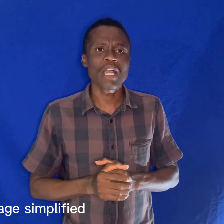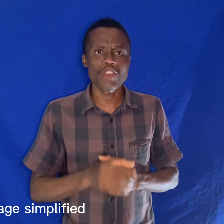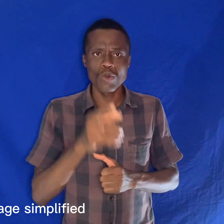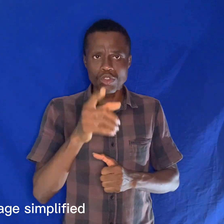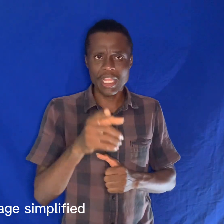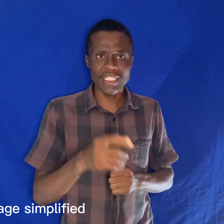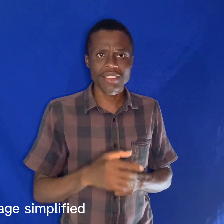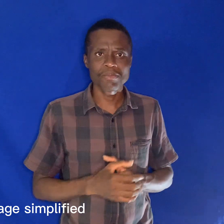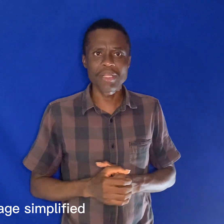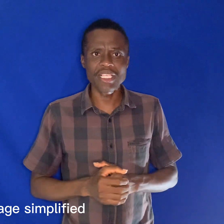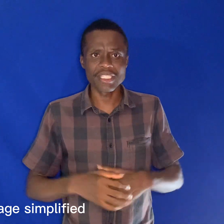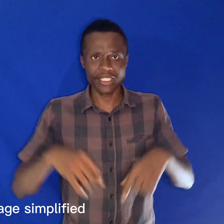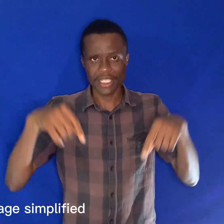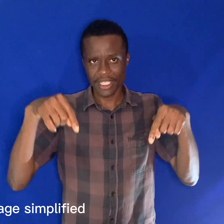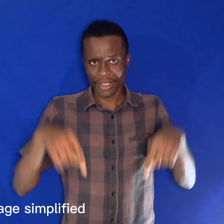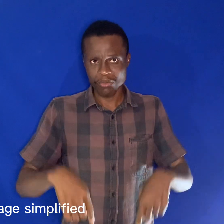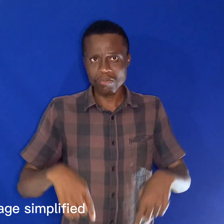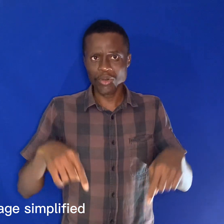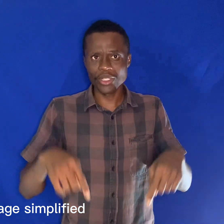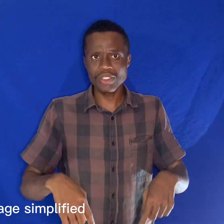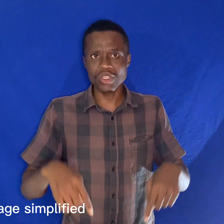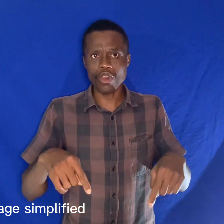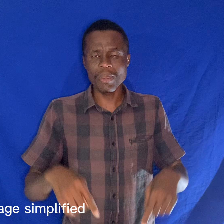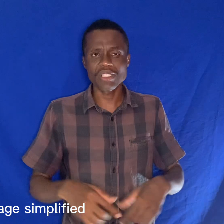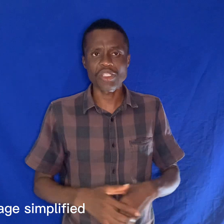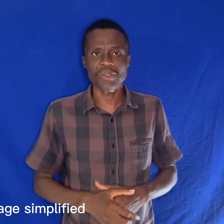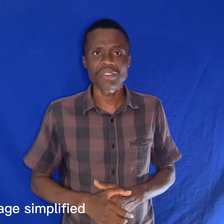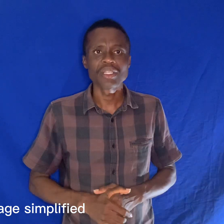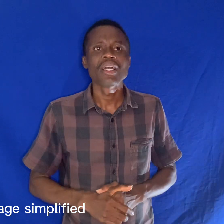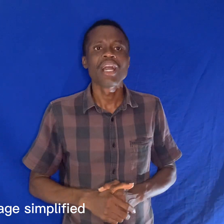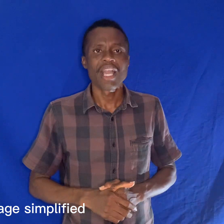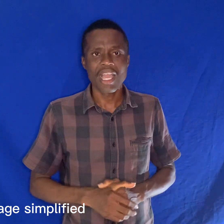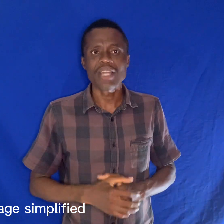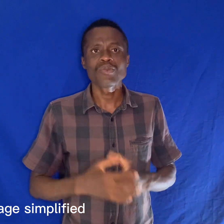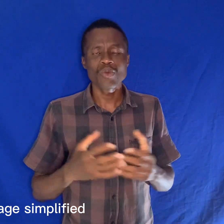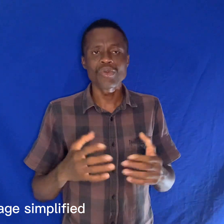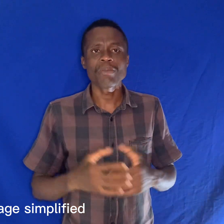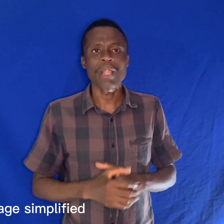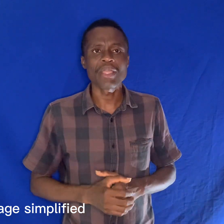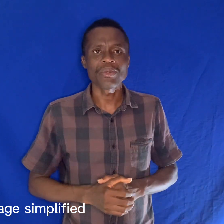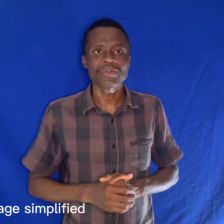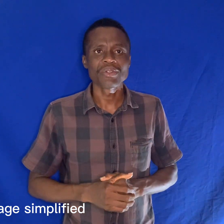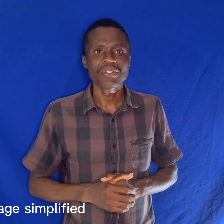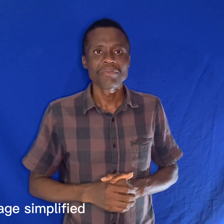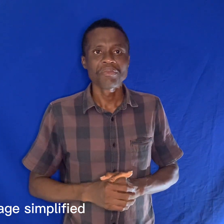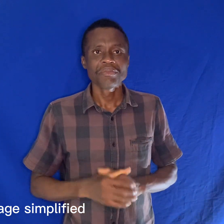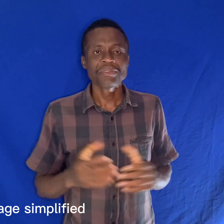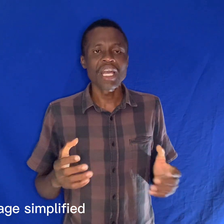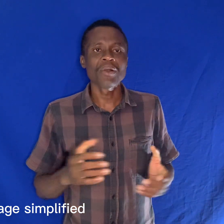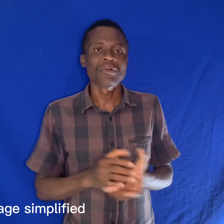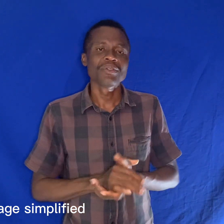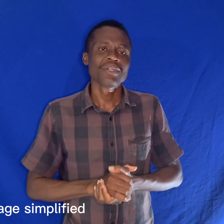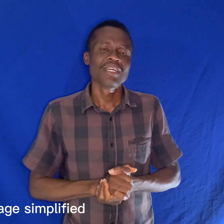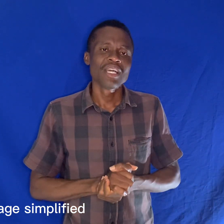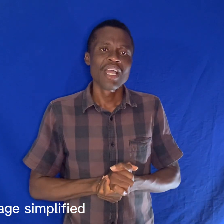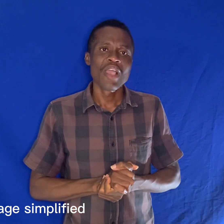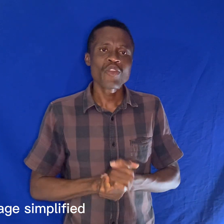you want to learn, please put it in the comment section and we will reply you. Now, you've